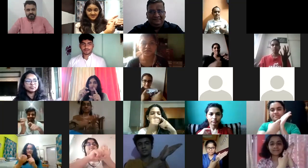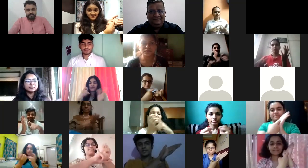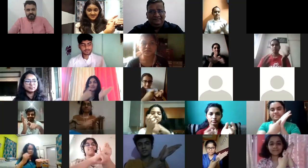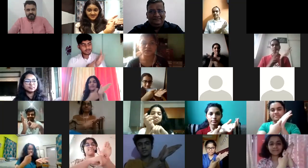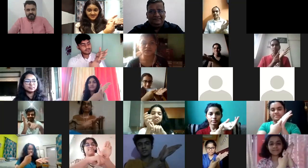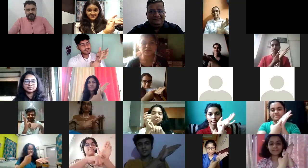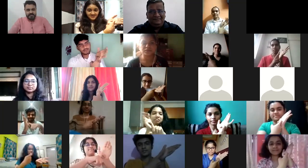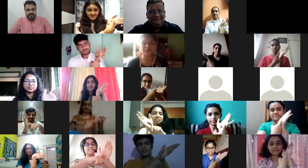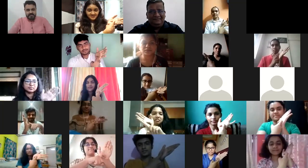S,